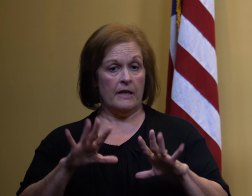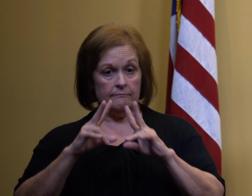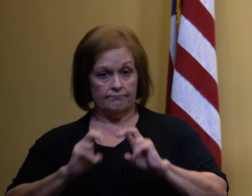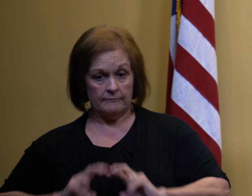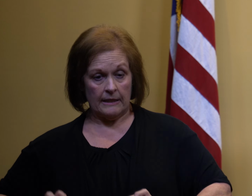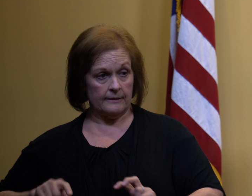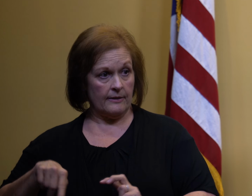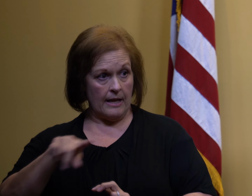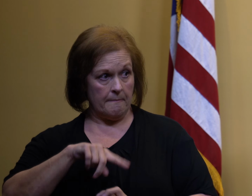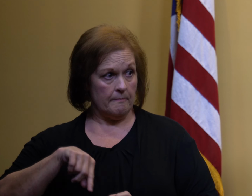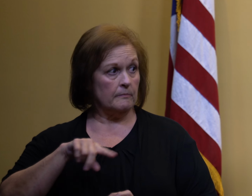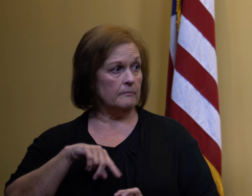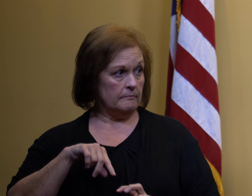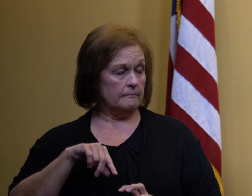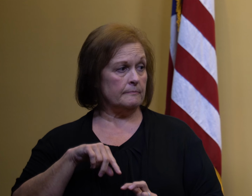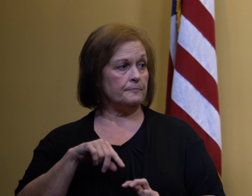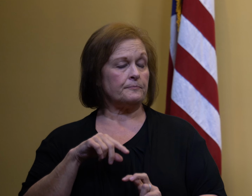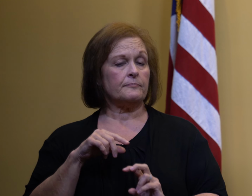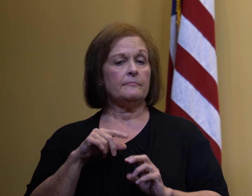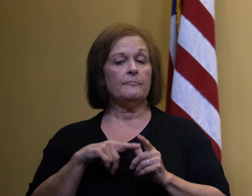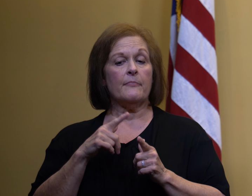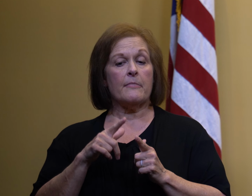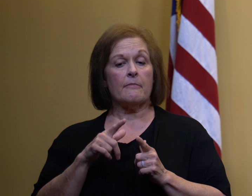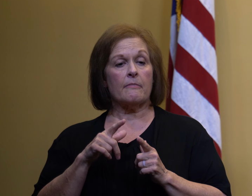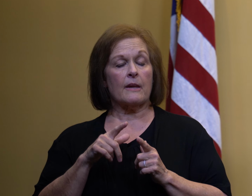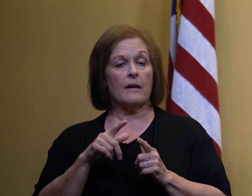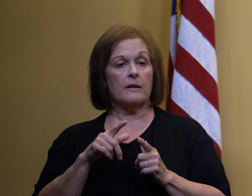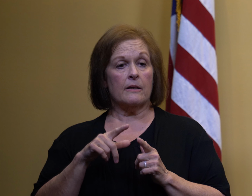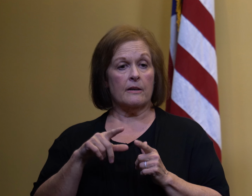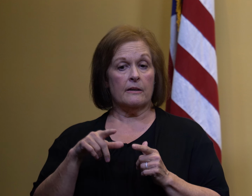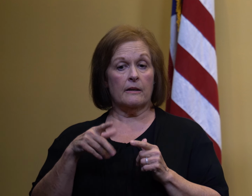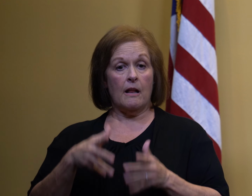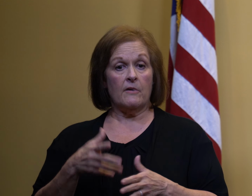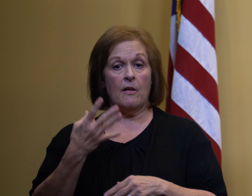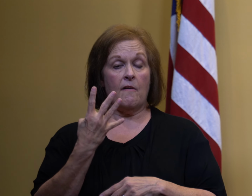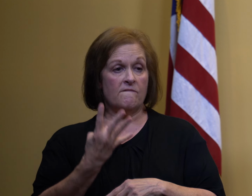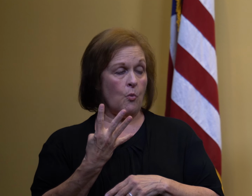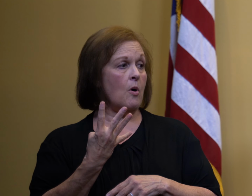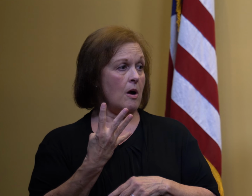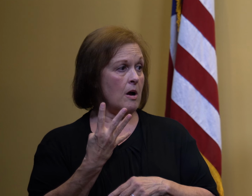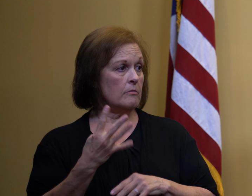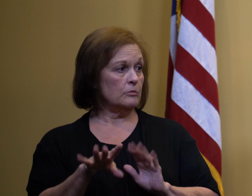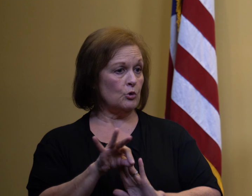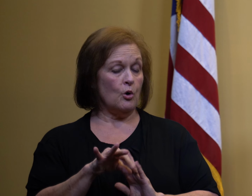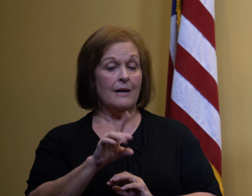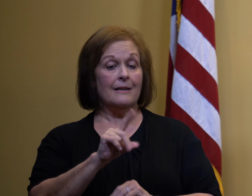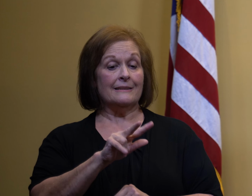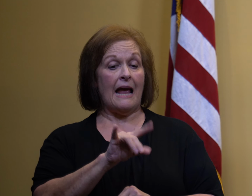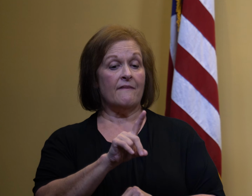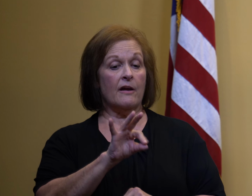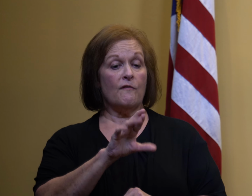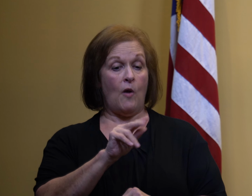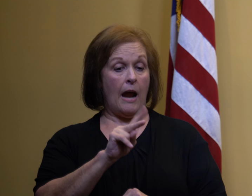assessment center, you know, that whole piece. And there were four that made it out of there. David Franklin was one of